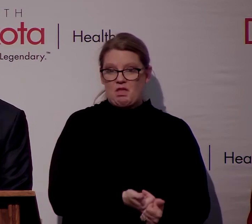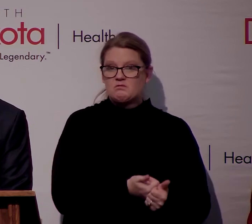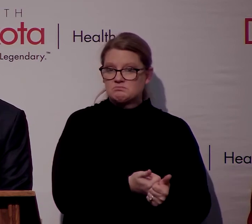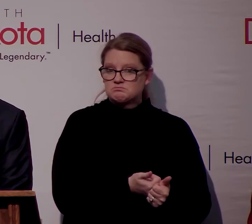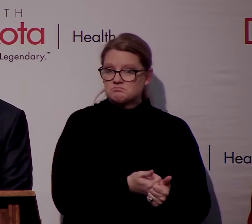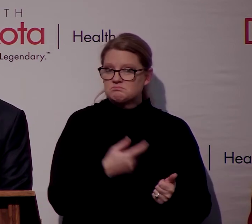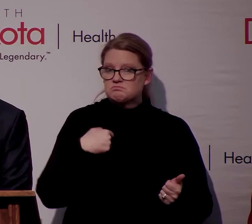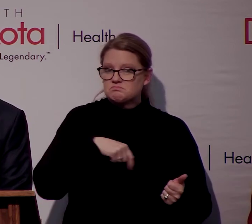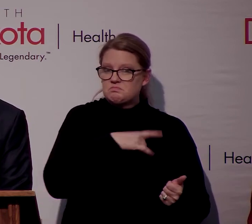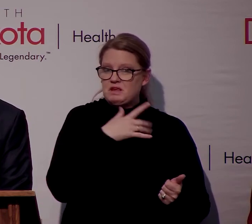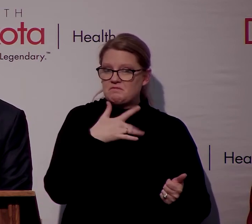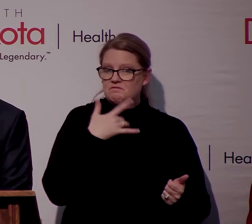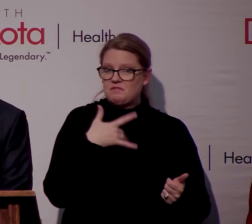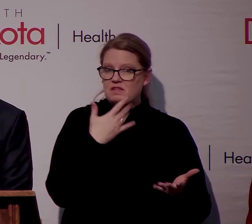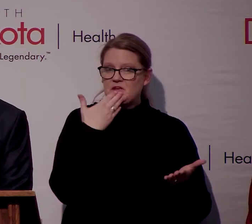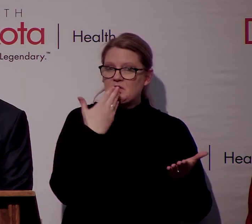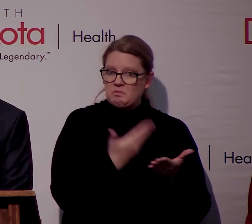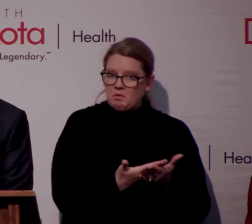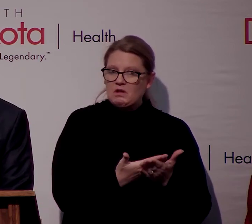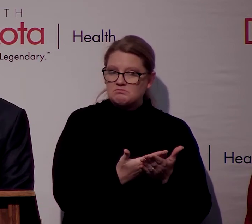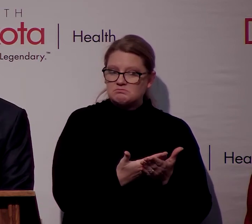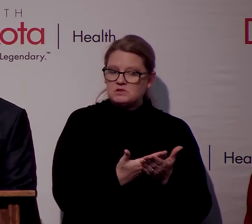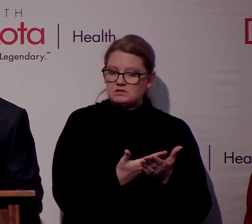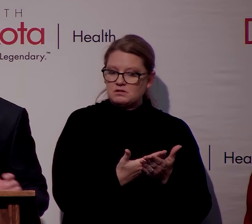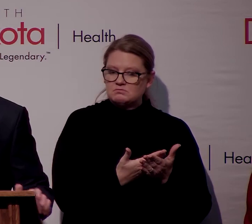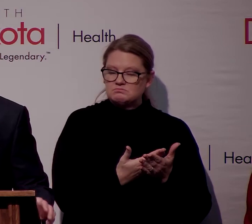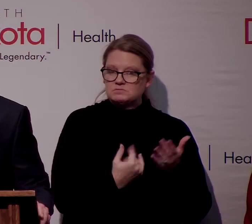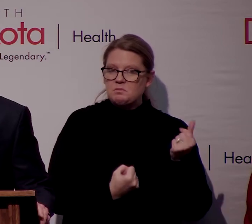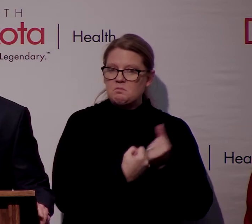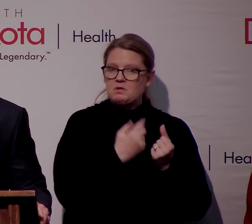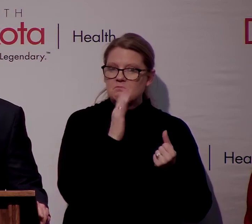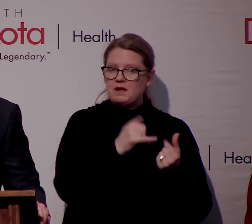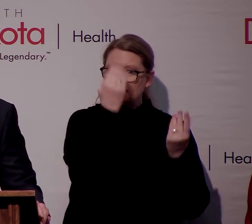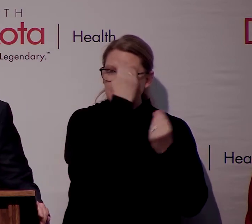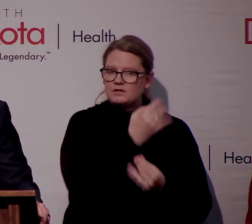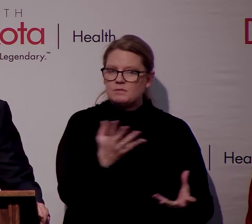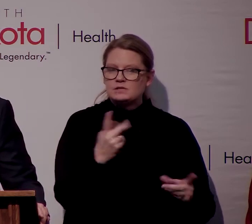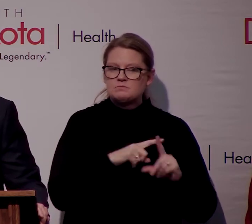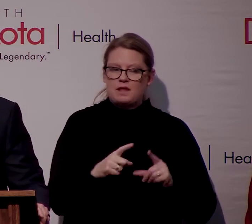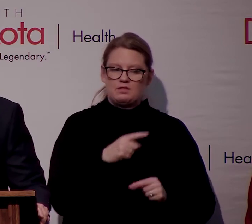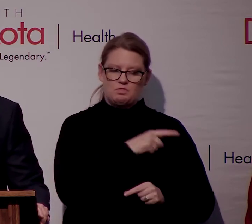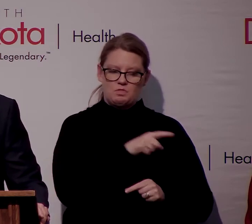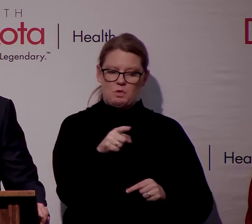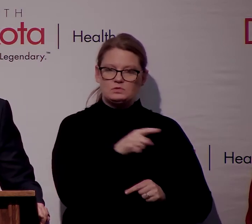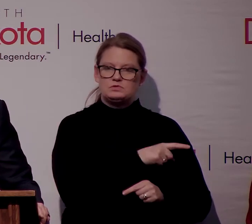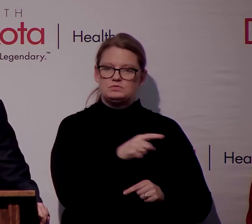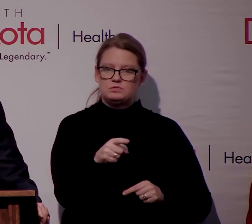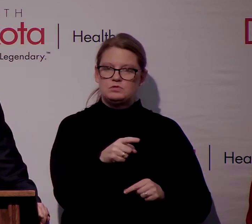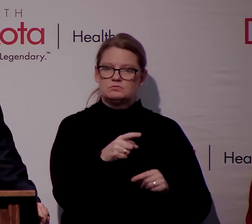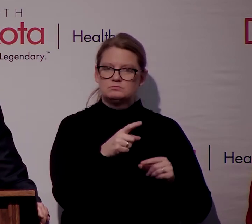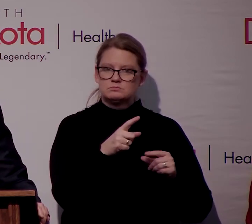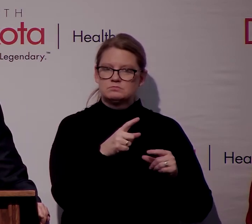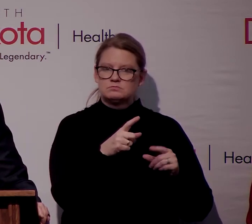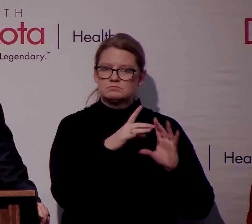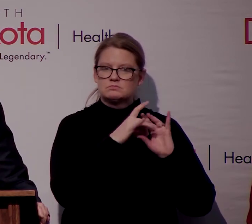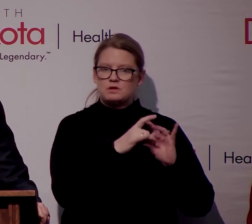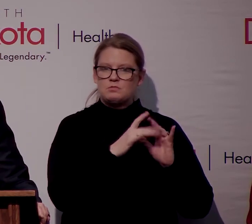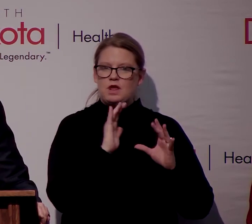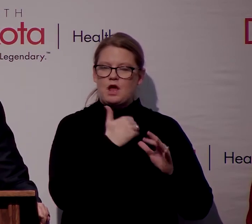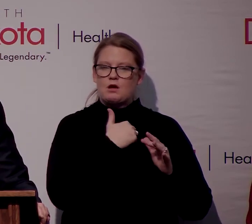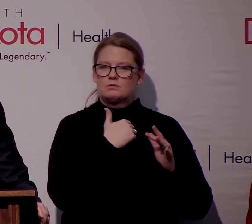they're, sound, fact-based, driven by data. But in both cases, the 2 frameworks were based on our ability to